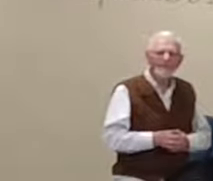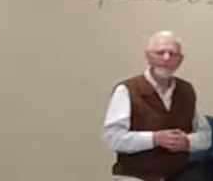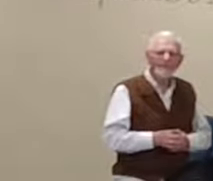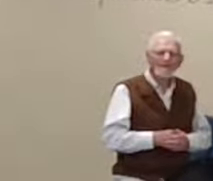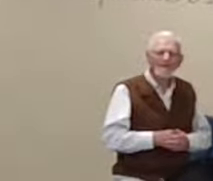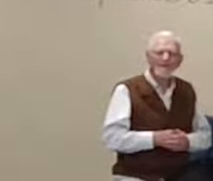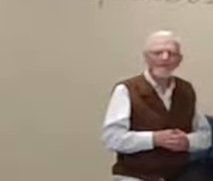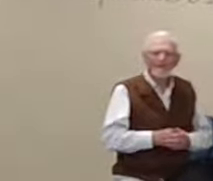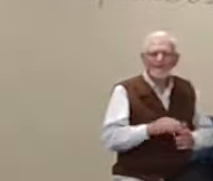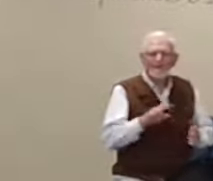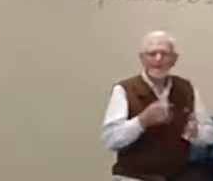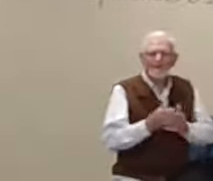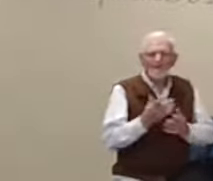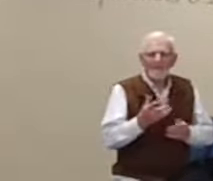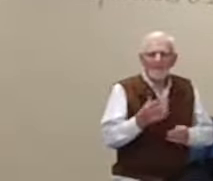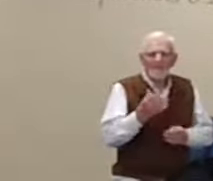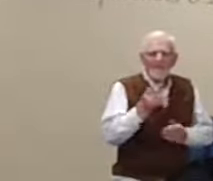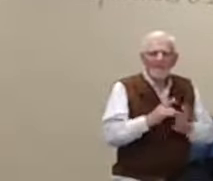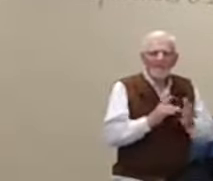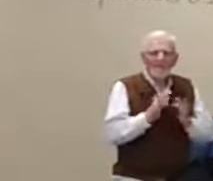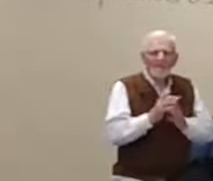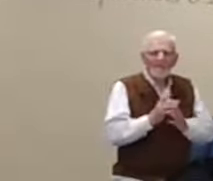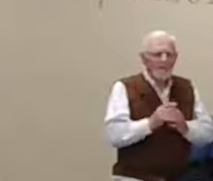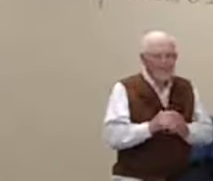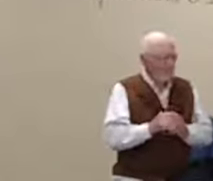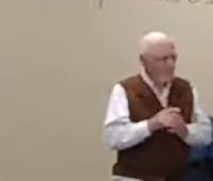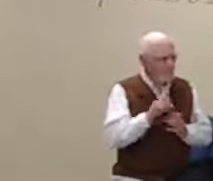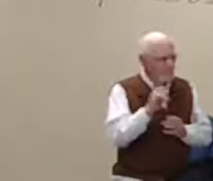But all that stuff, Christ taught, deny thyself.